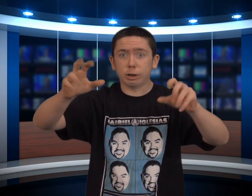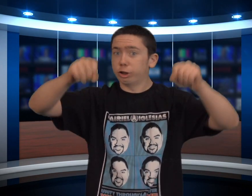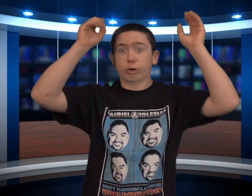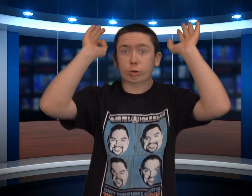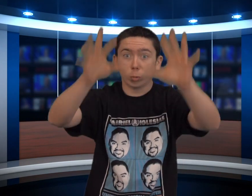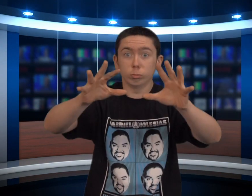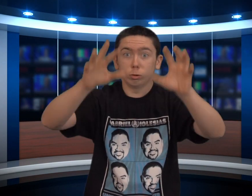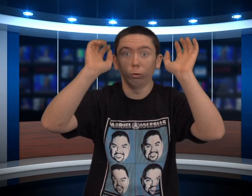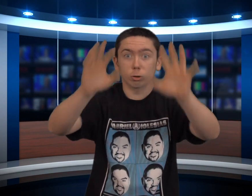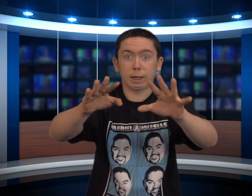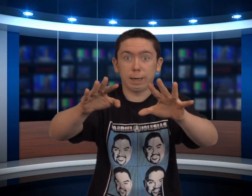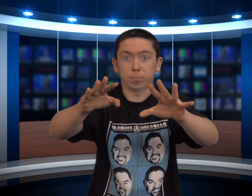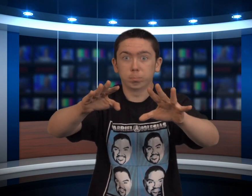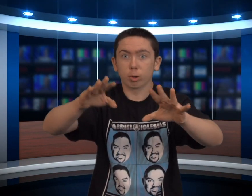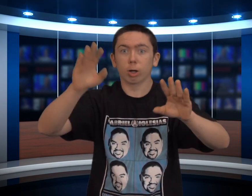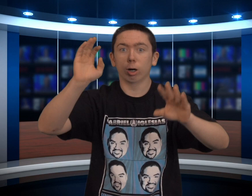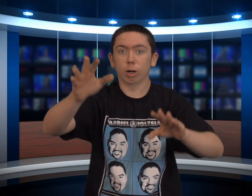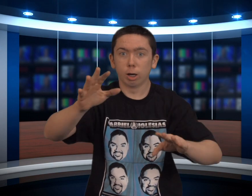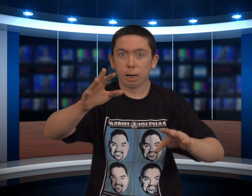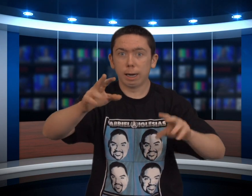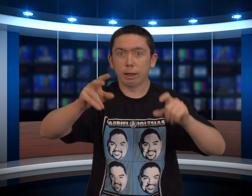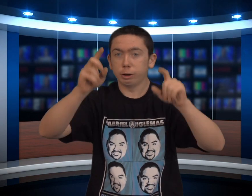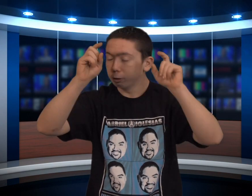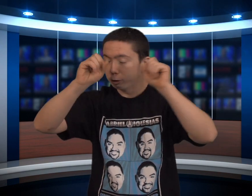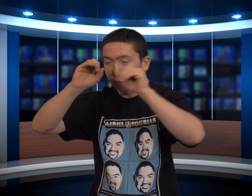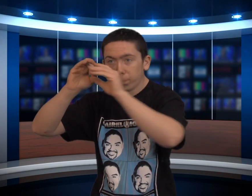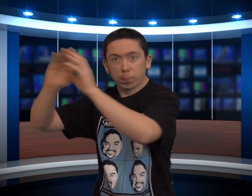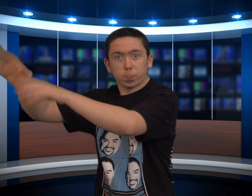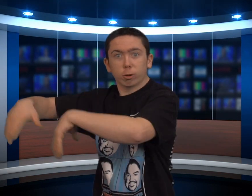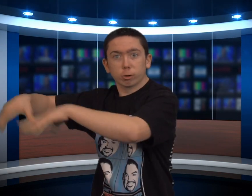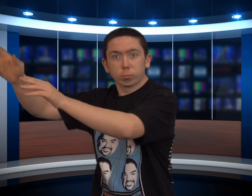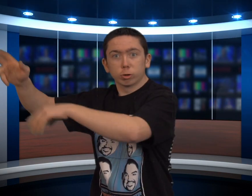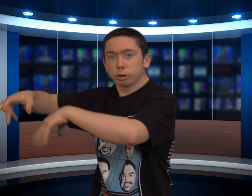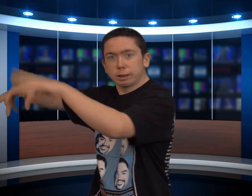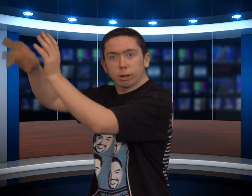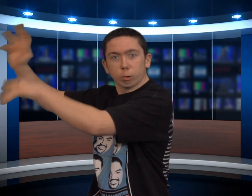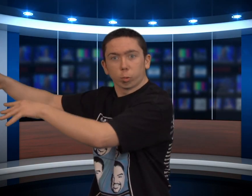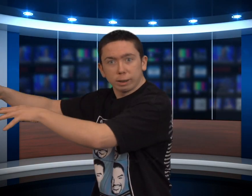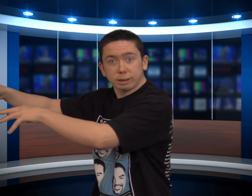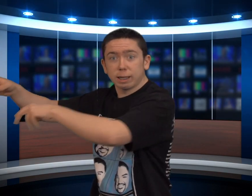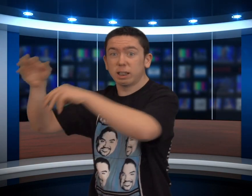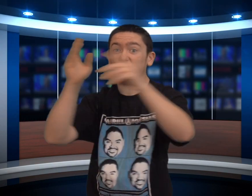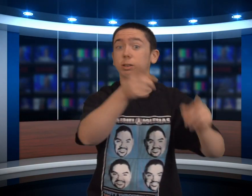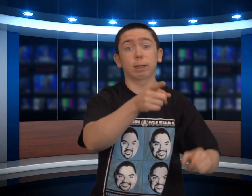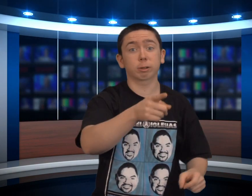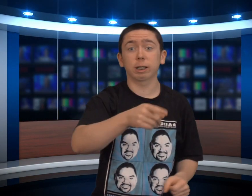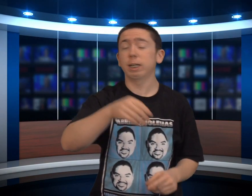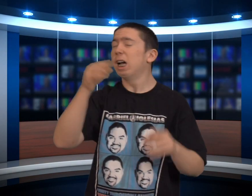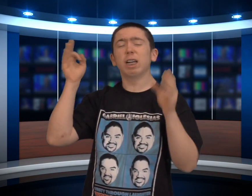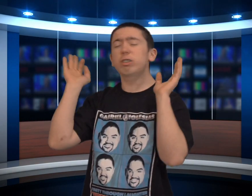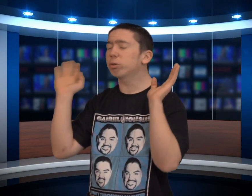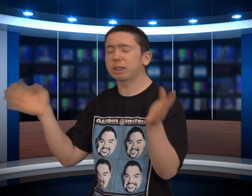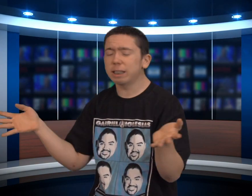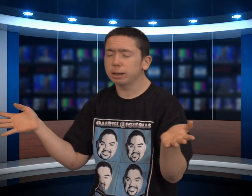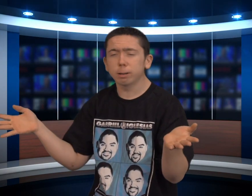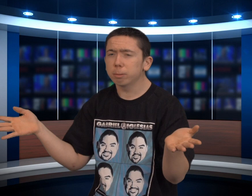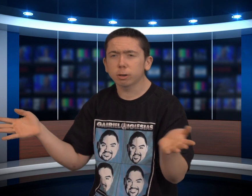just don't look at them. And follow the rules, stay on the right side, not the left side, and don't stand in the middle of